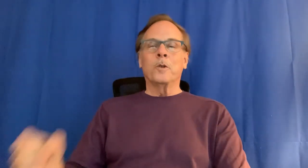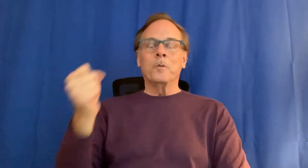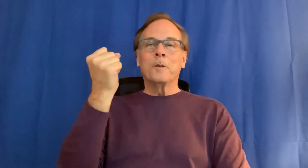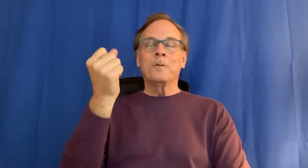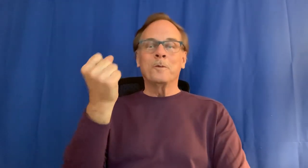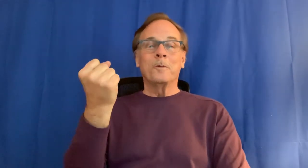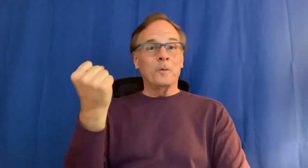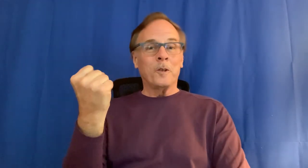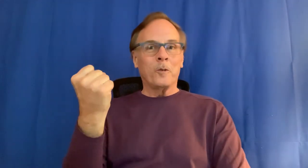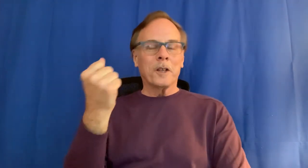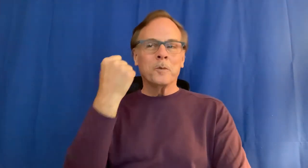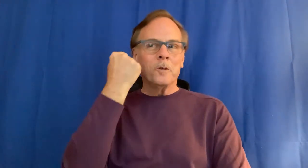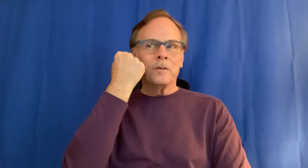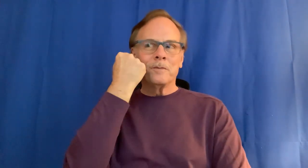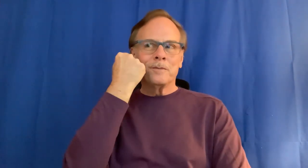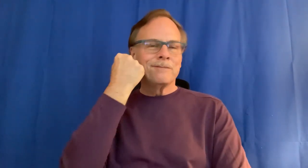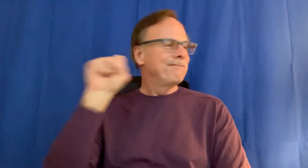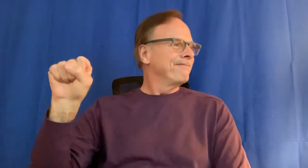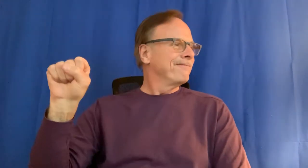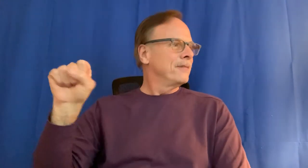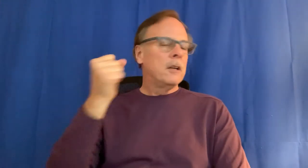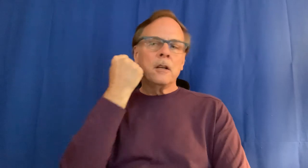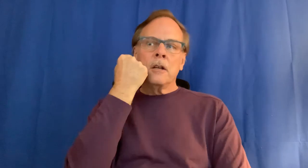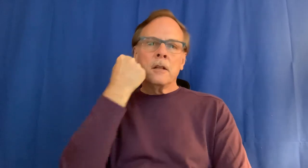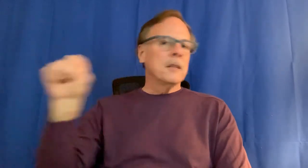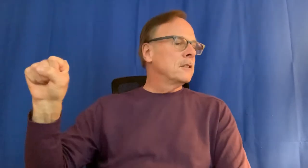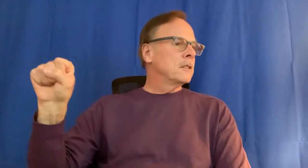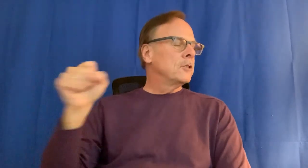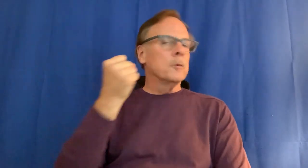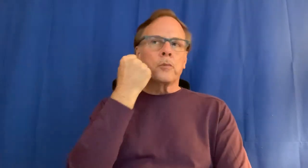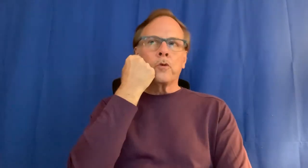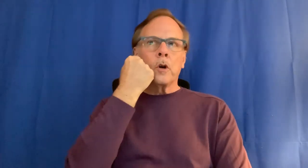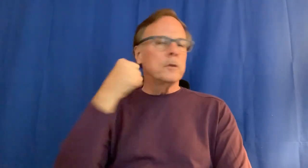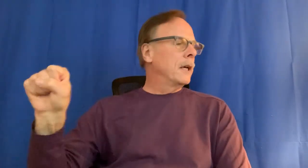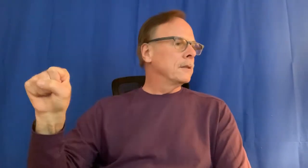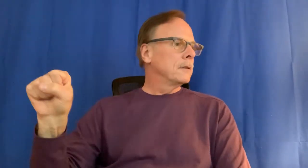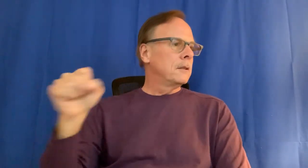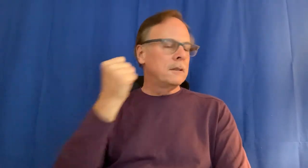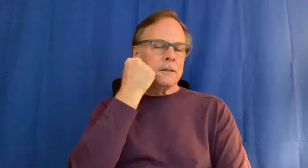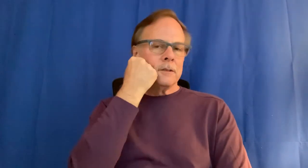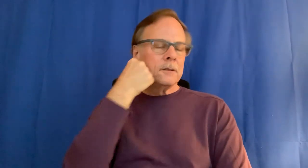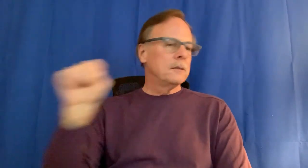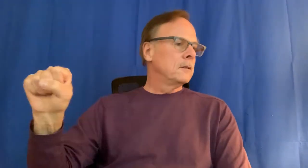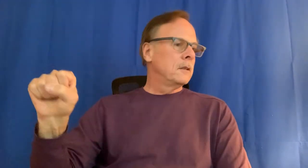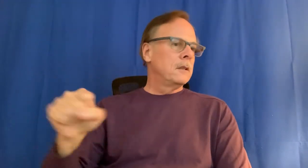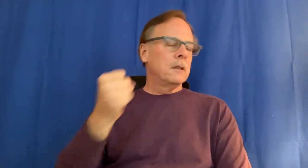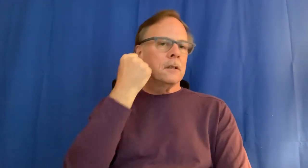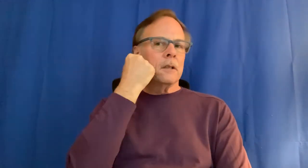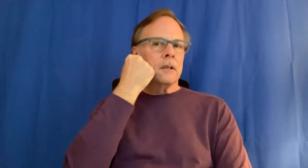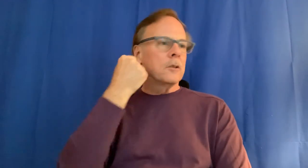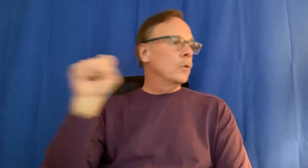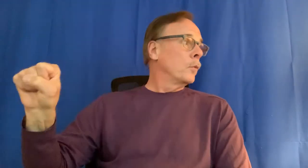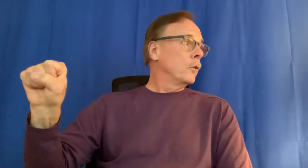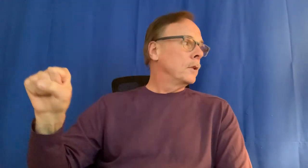one correct move, this sign to protest. Like, we're